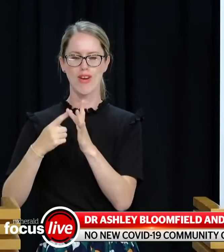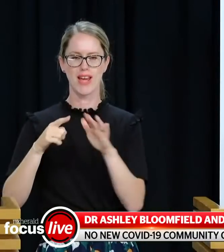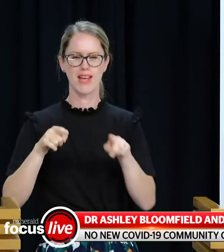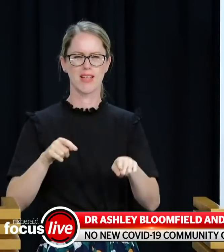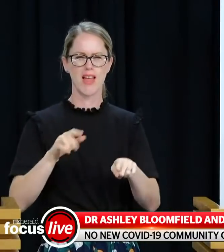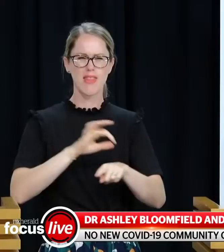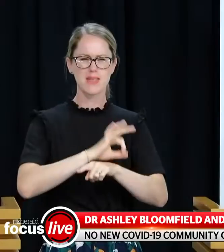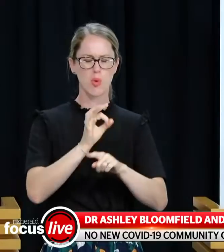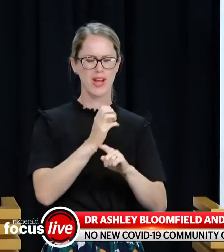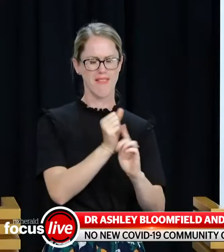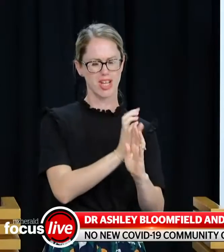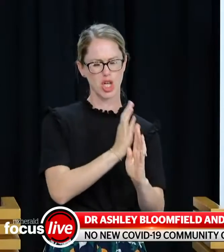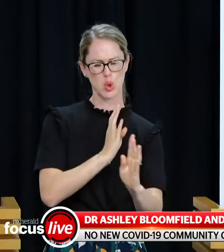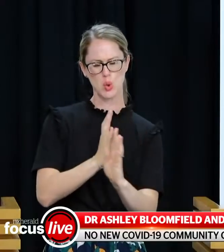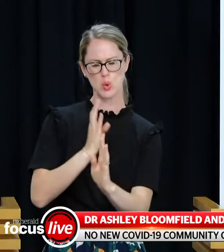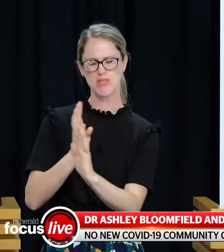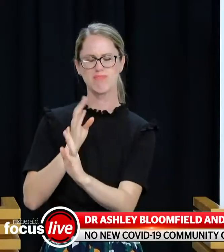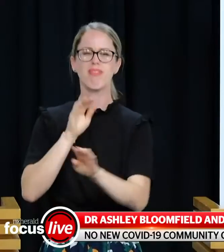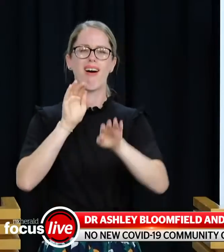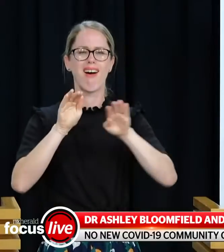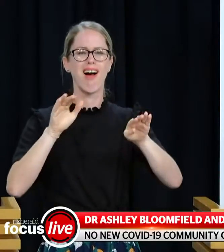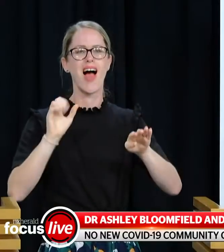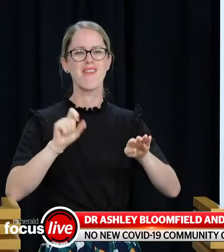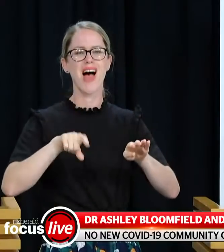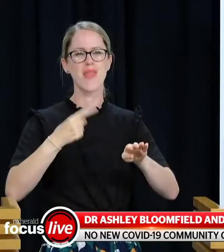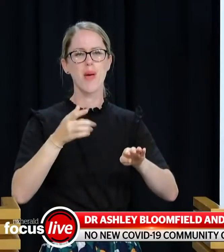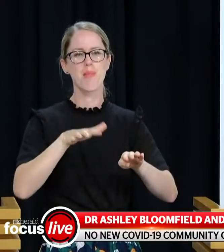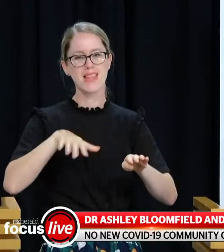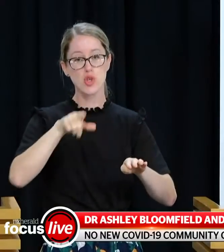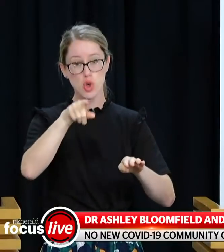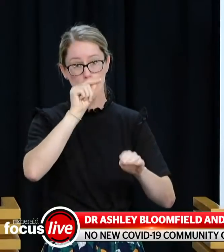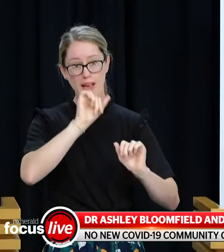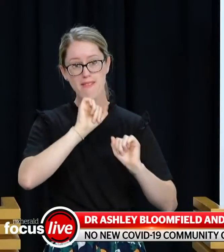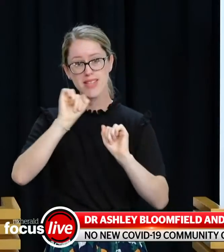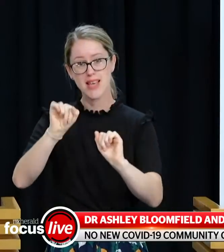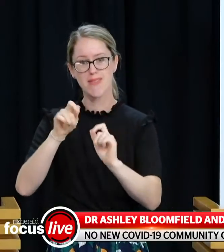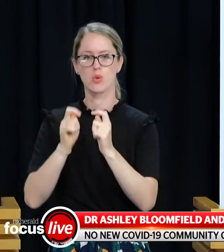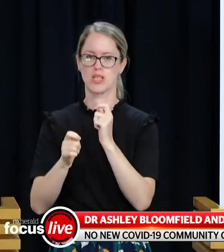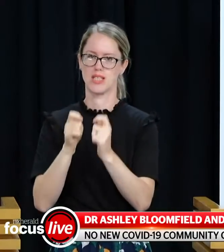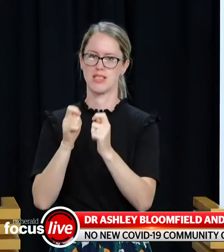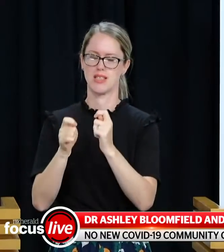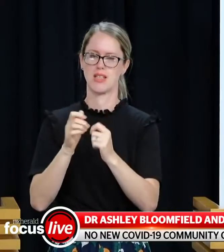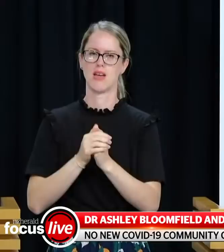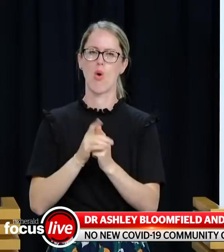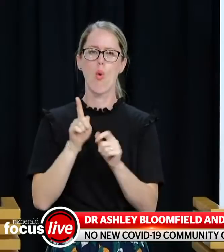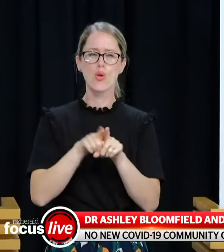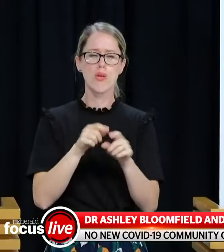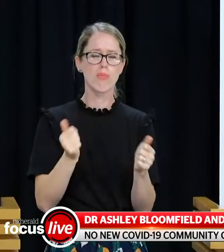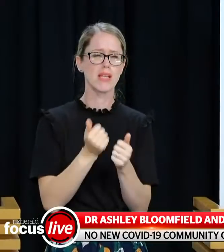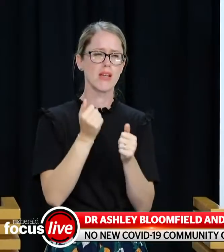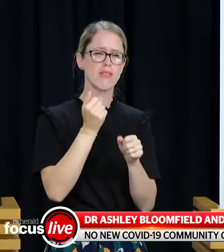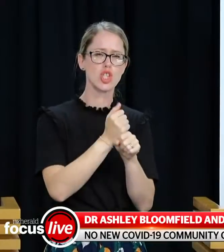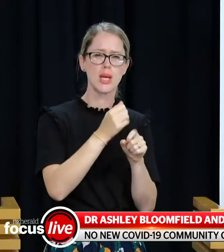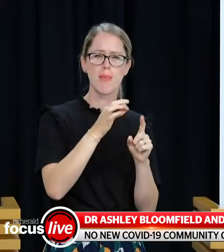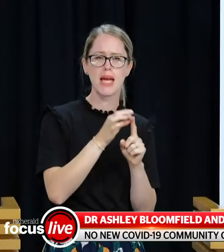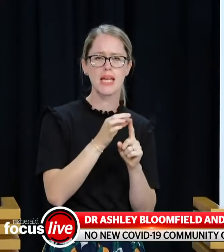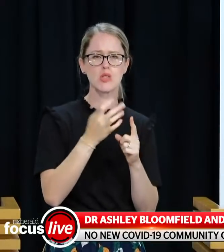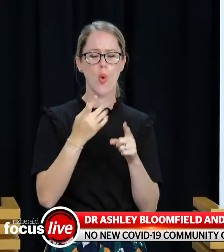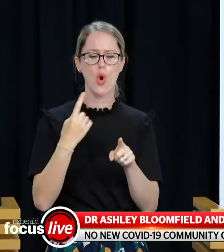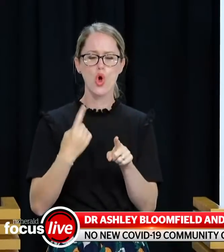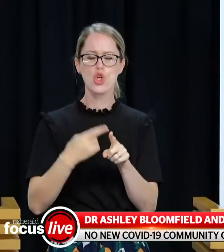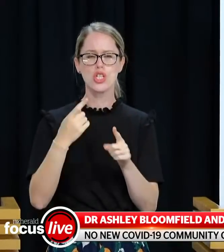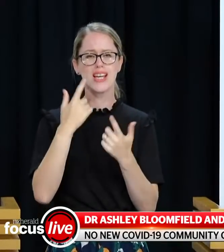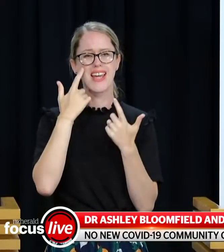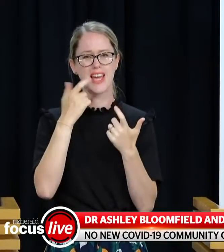queues there this morning, so reminder that there are other sites people can go to, and also many GPs and urgent